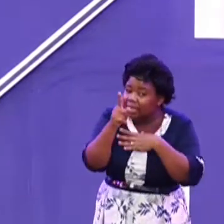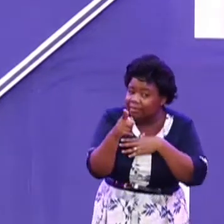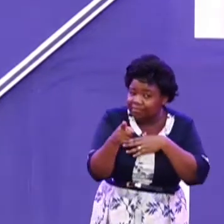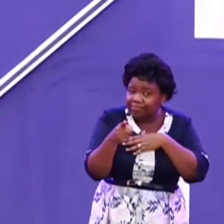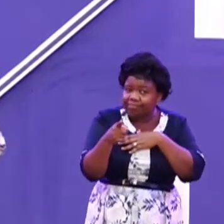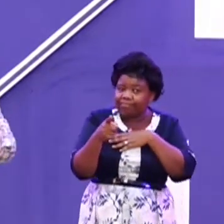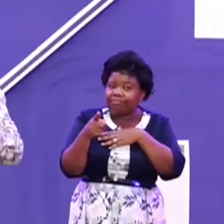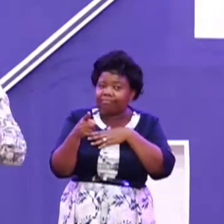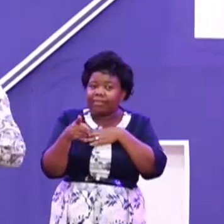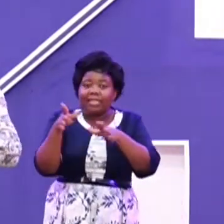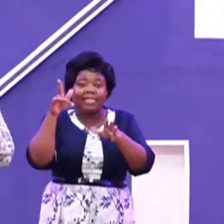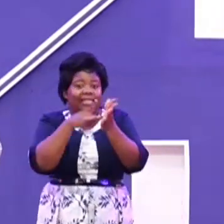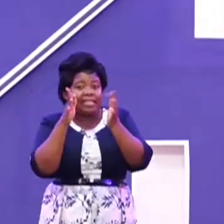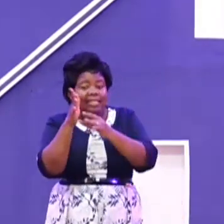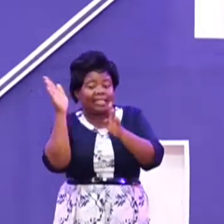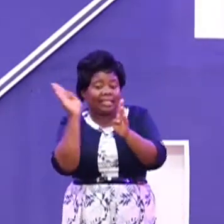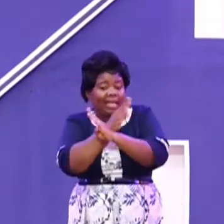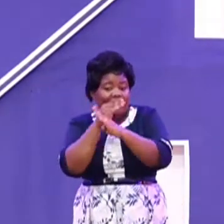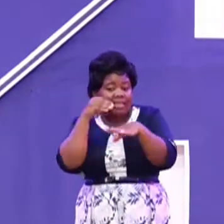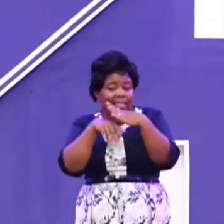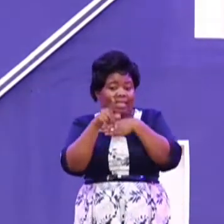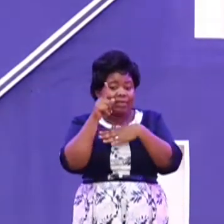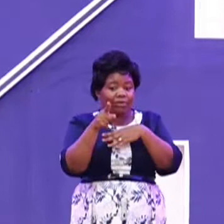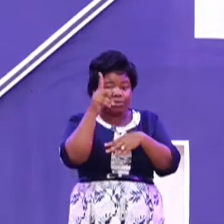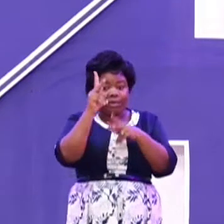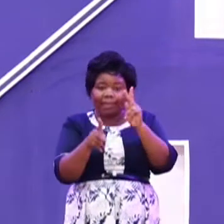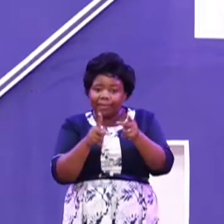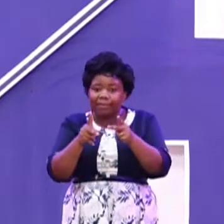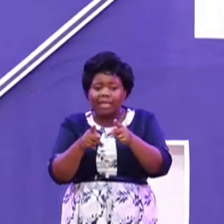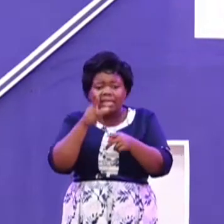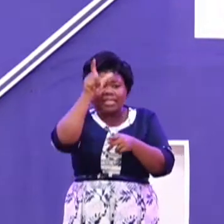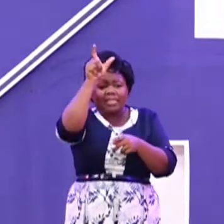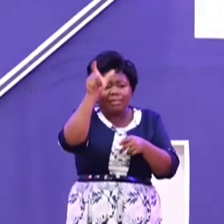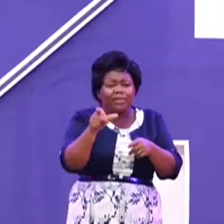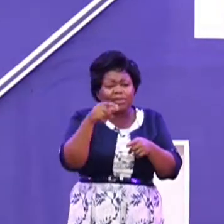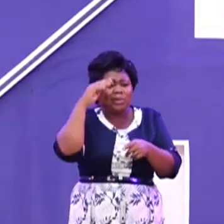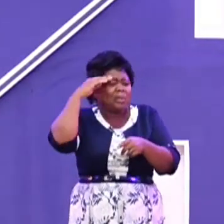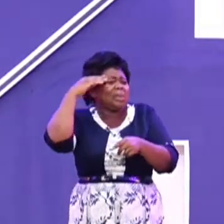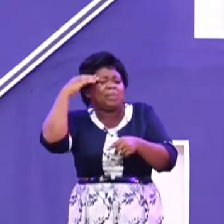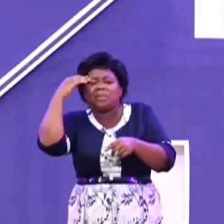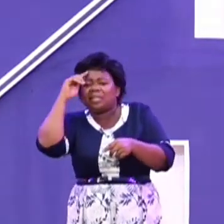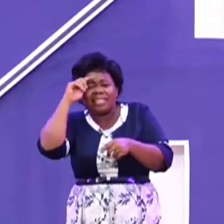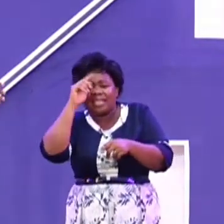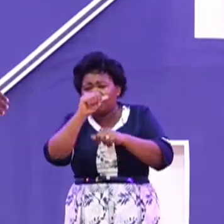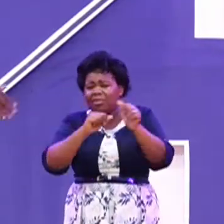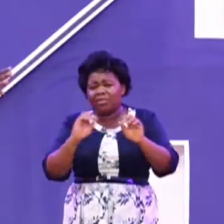himself. It is where Jesus is hiding himself. The one you don't mind about,